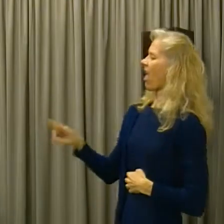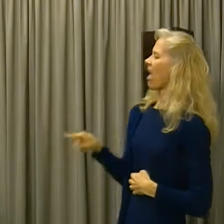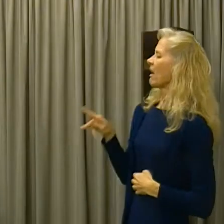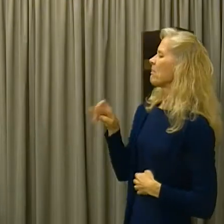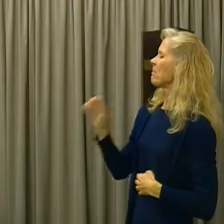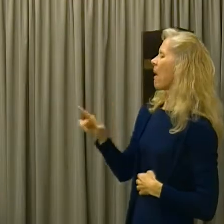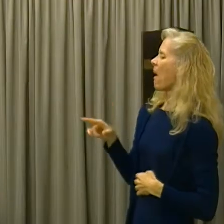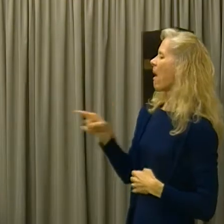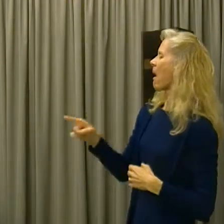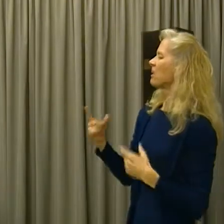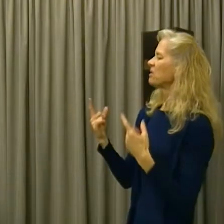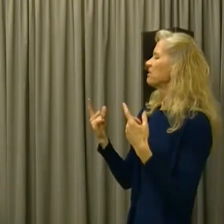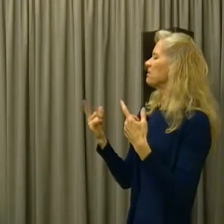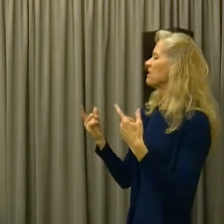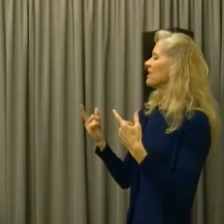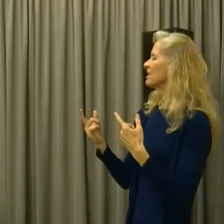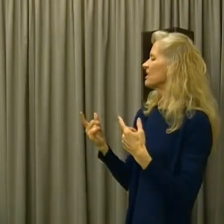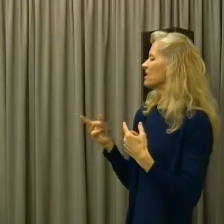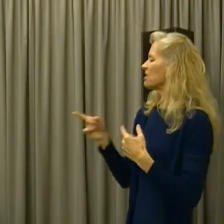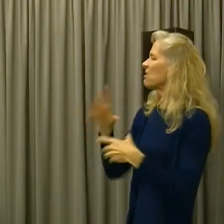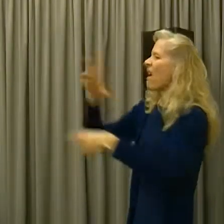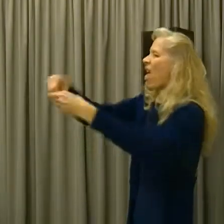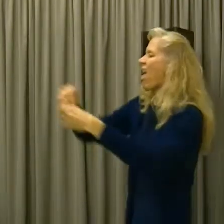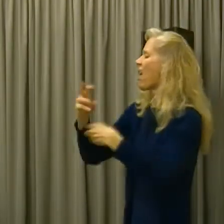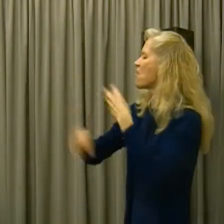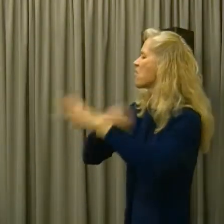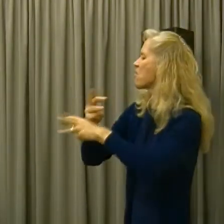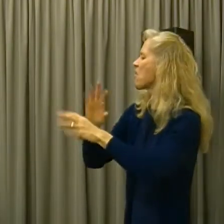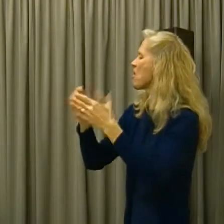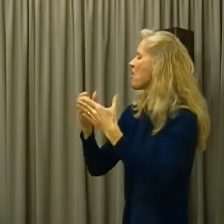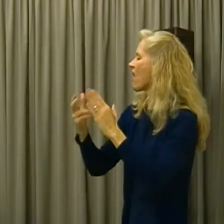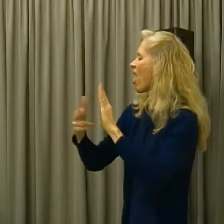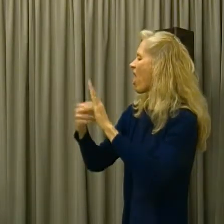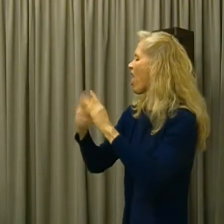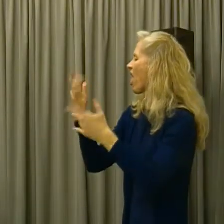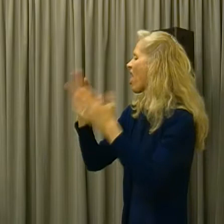in some of those things. But they hadn't quite gone all the way yet.